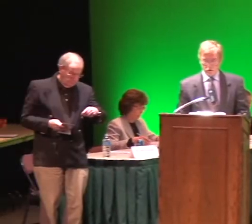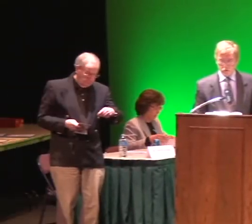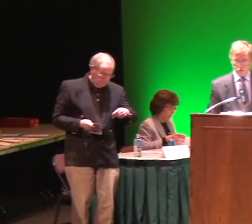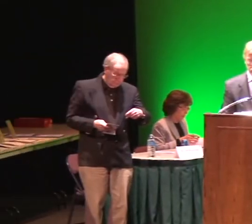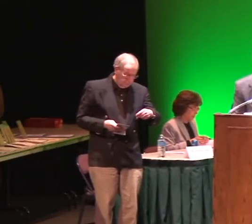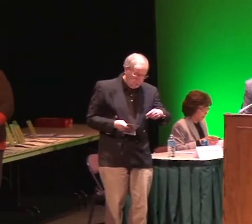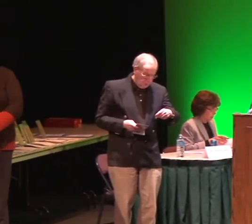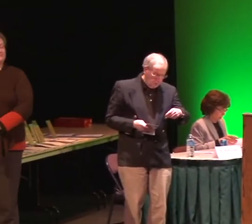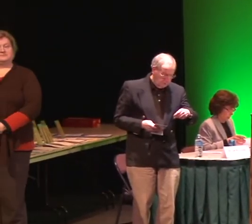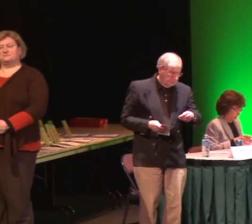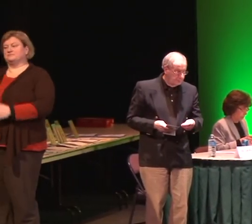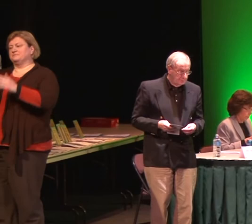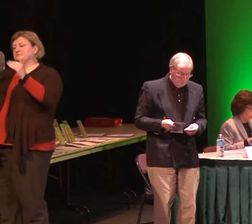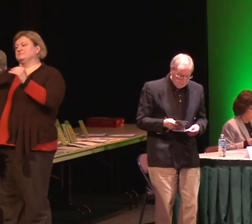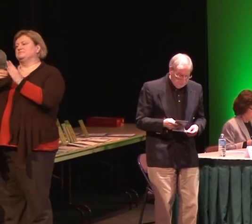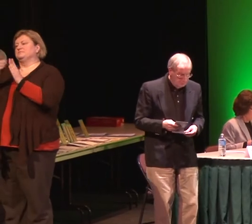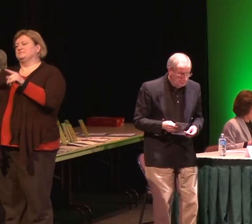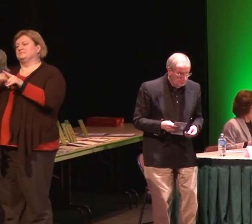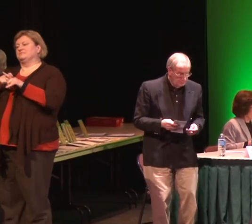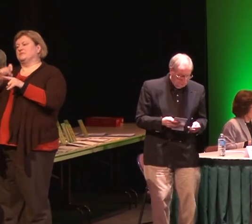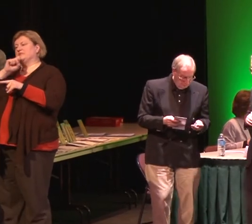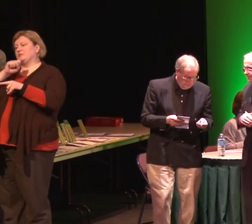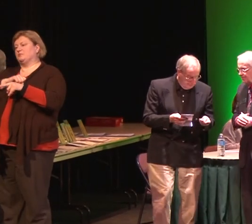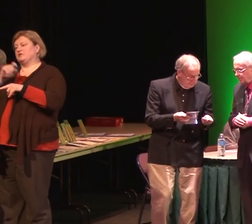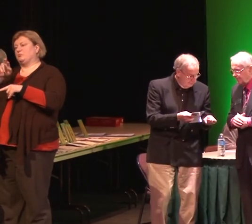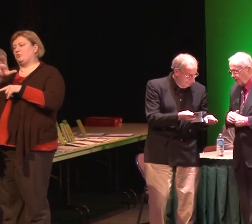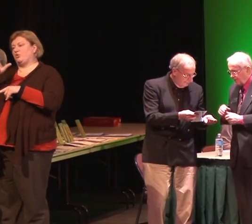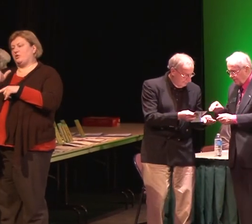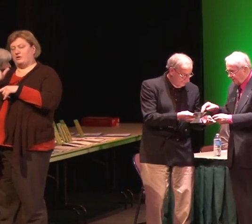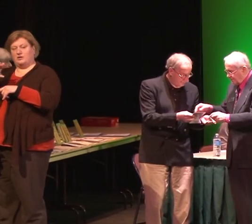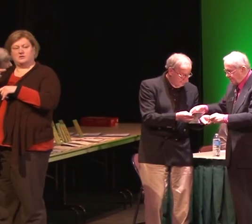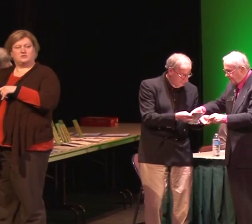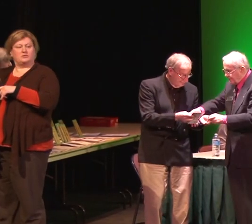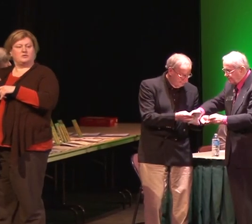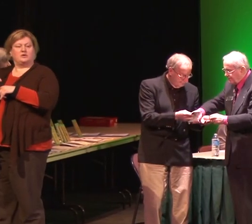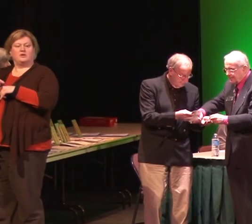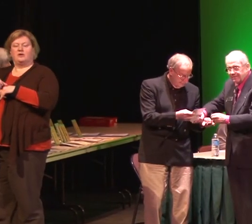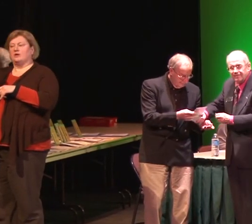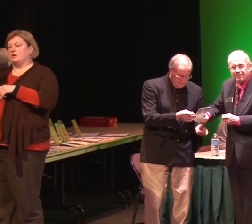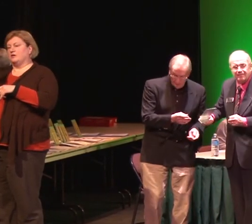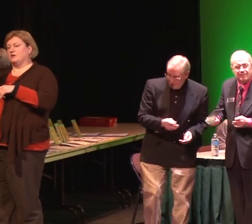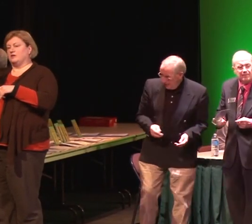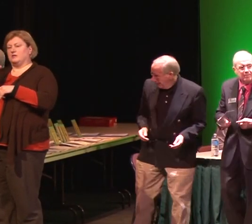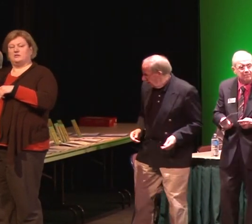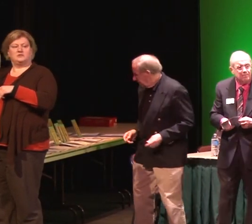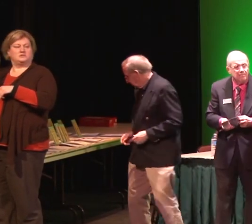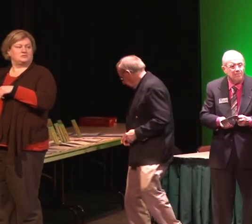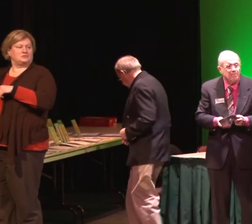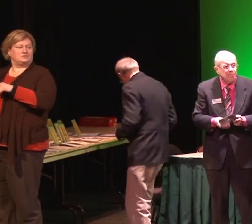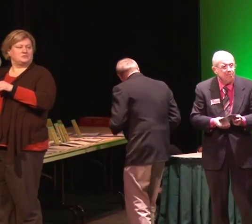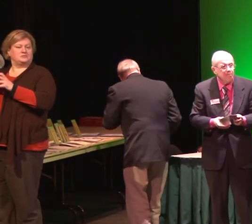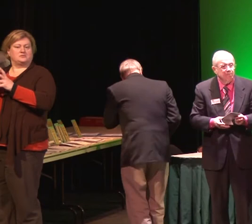Our next award goes to a student from Somerset Berkeley High School, Nicholas Deming.